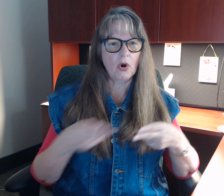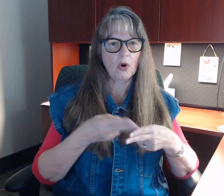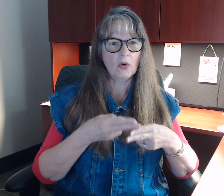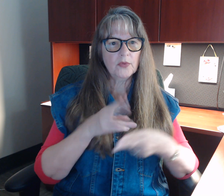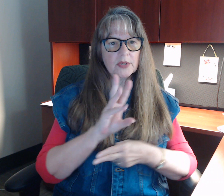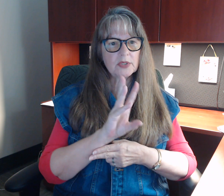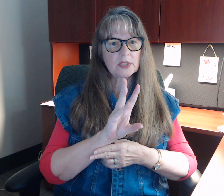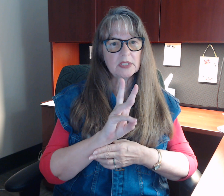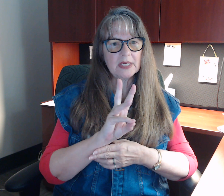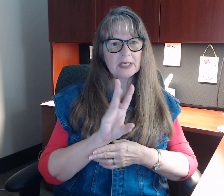called the